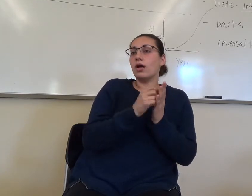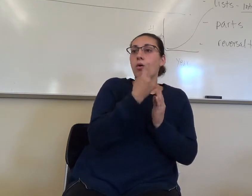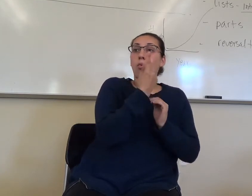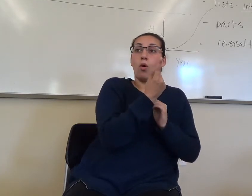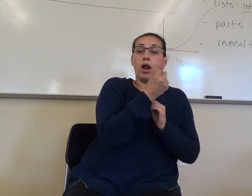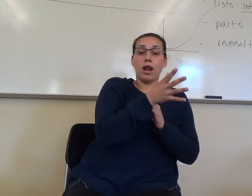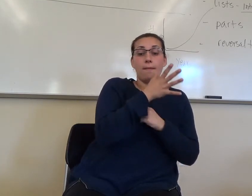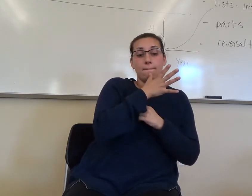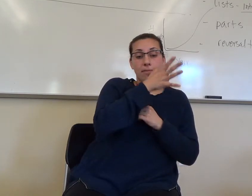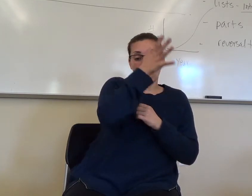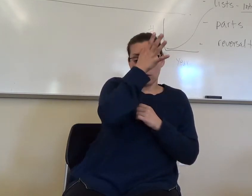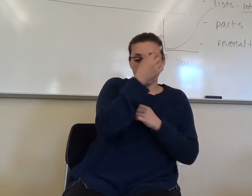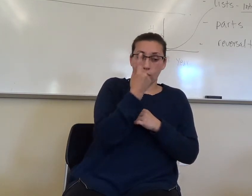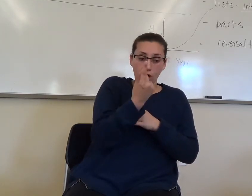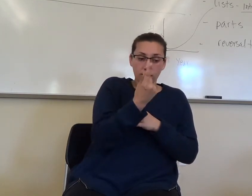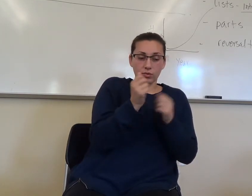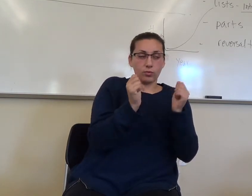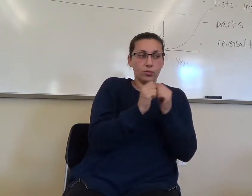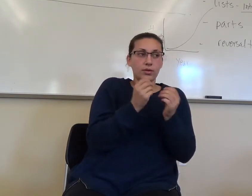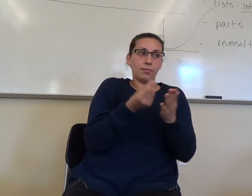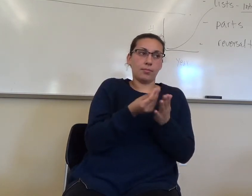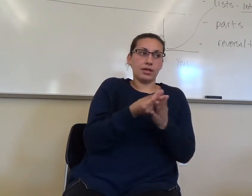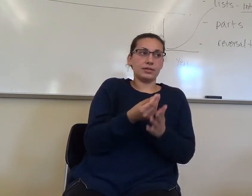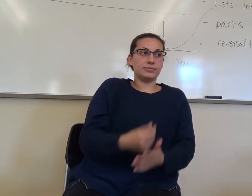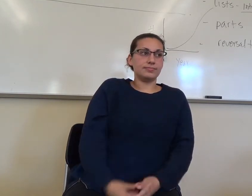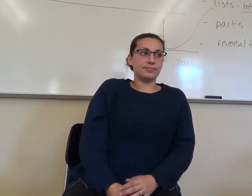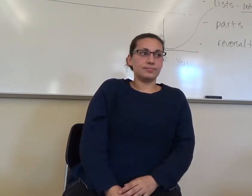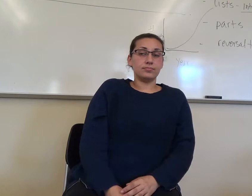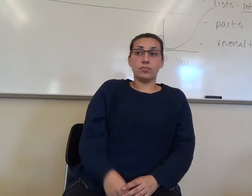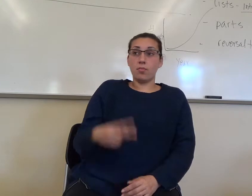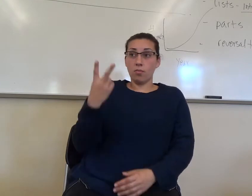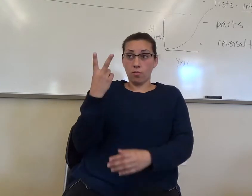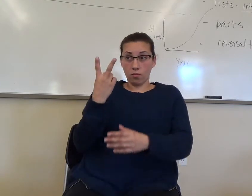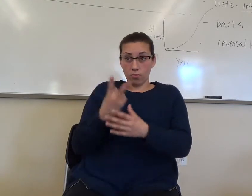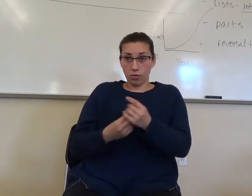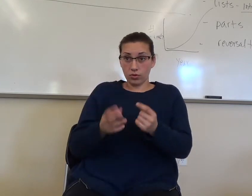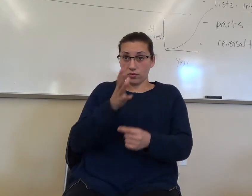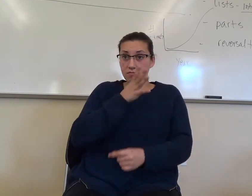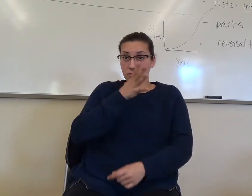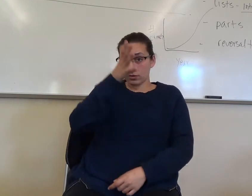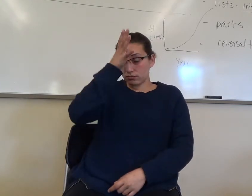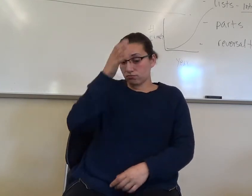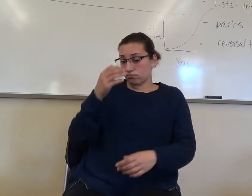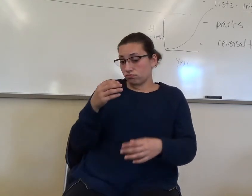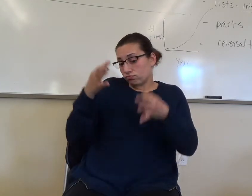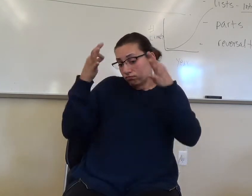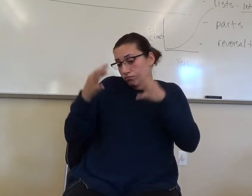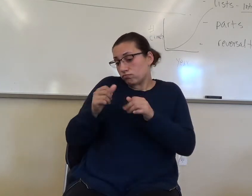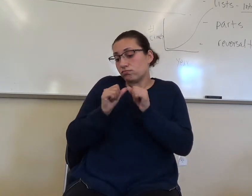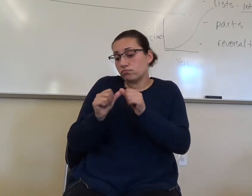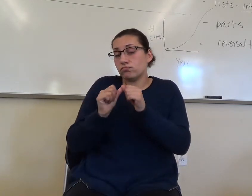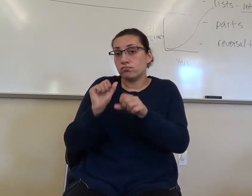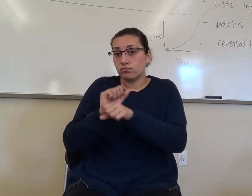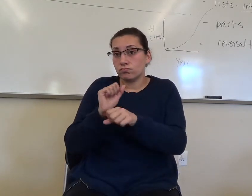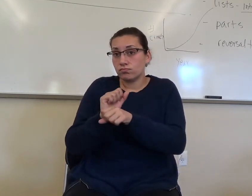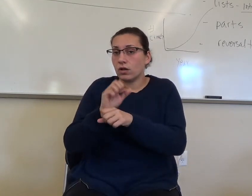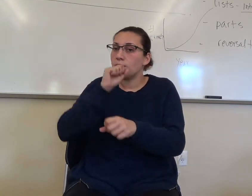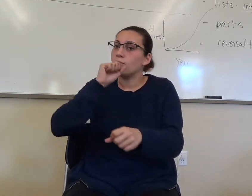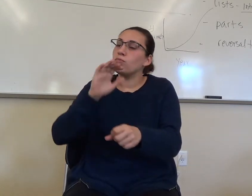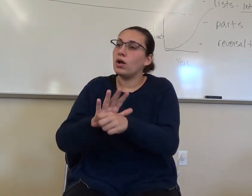that's my note. If both parents choose to continue to work, they are guaranteed access to